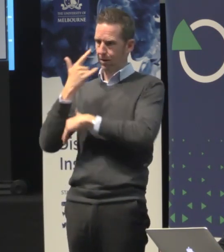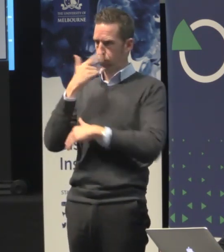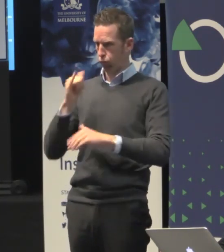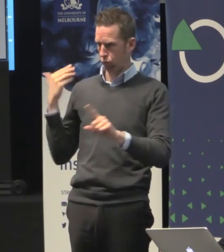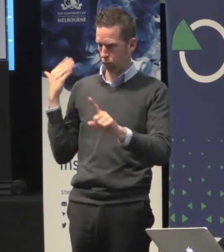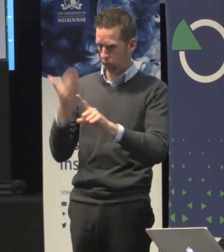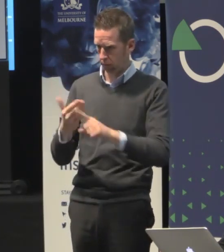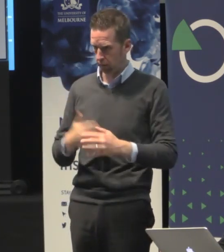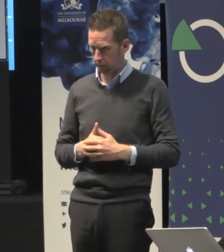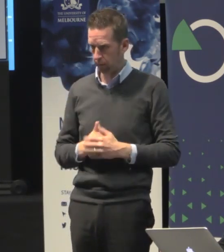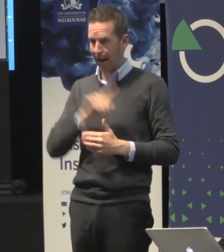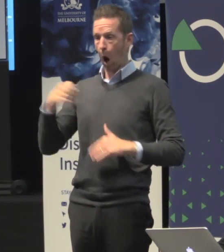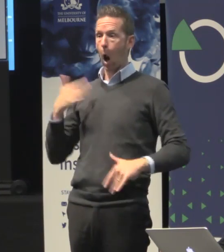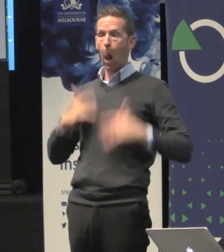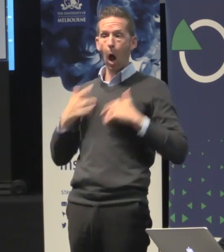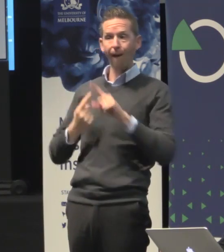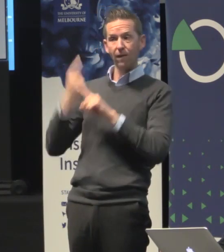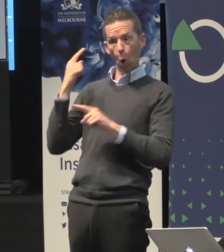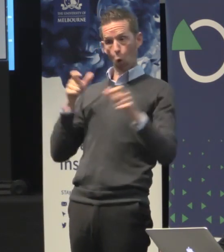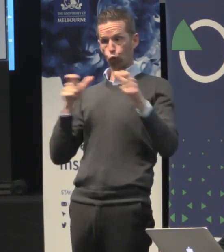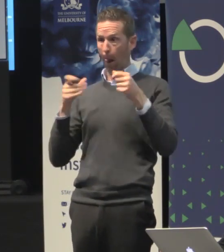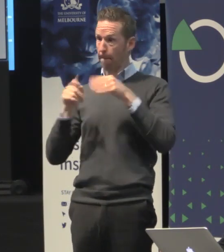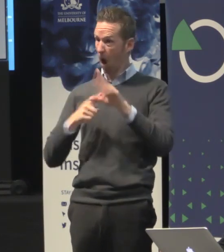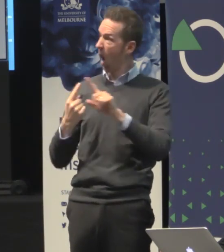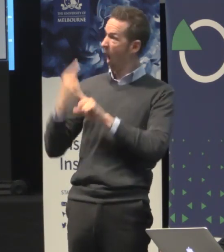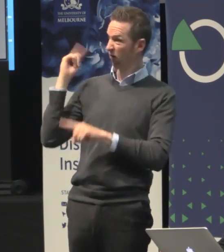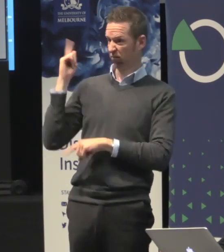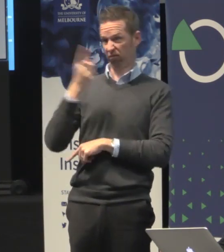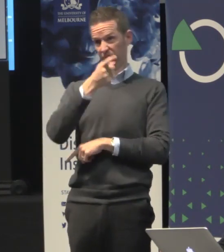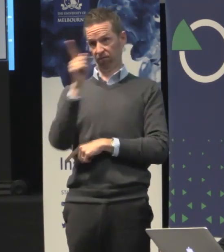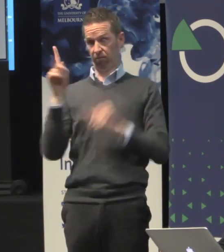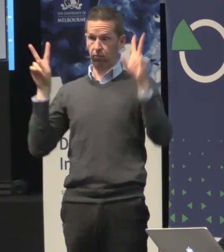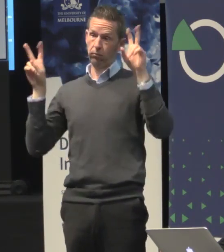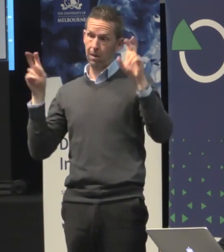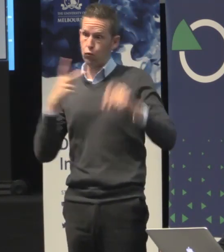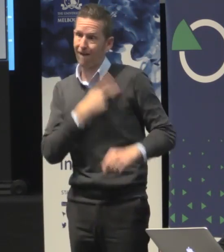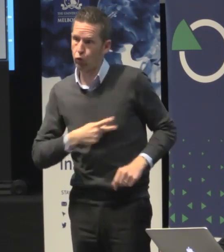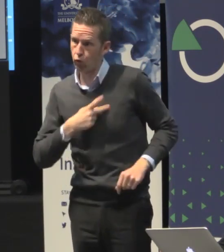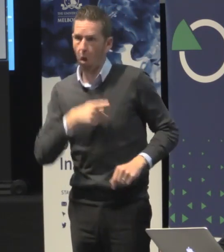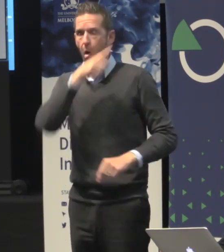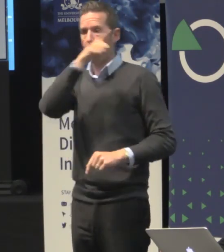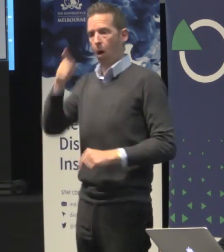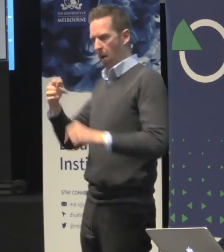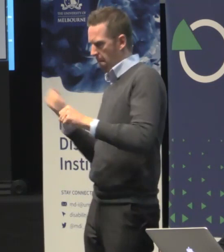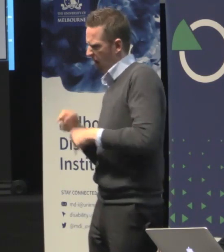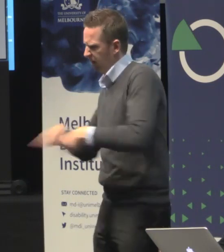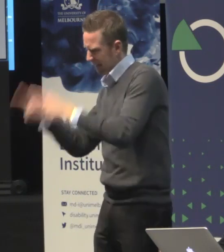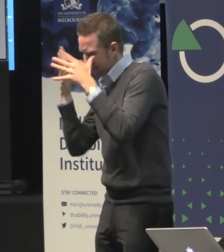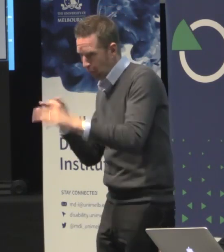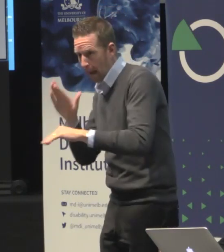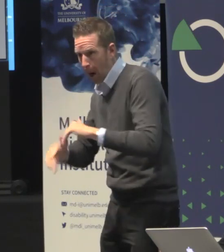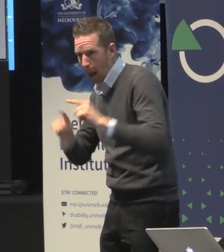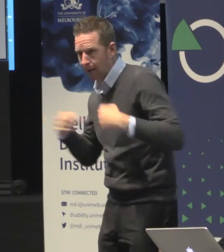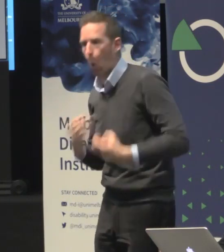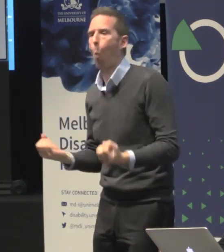controlled by so-called professionals who made decisions about us without